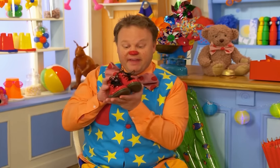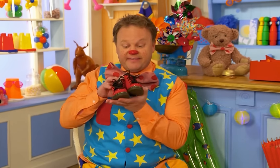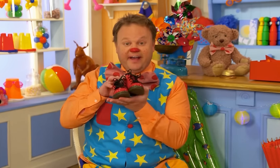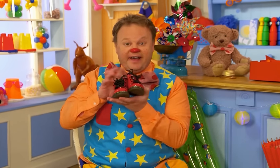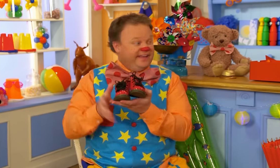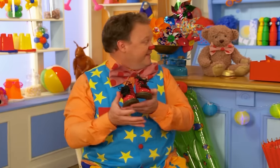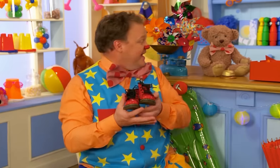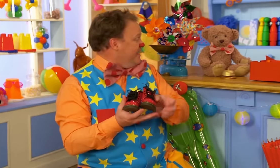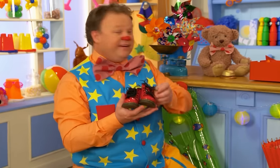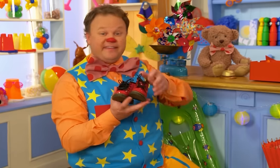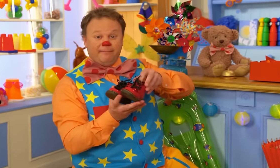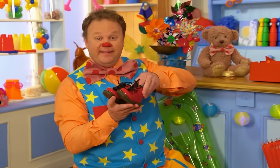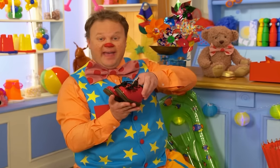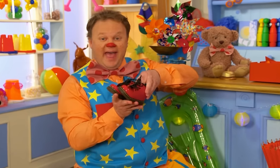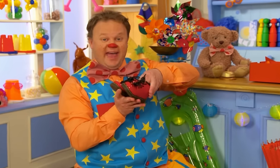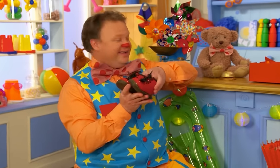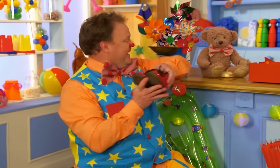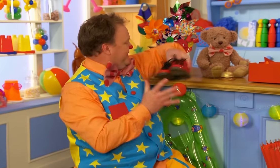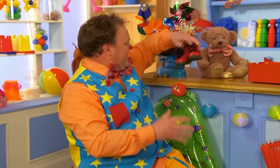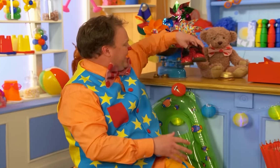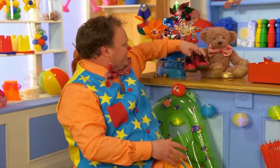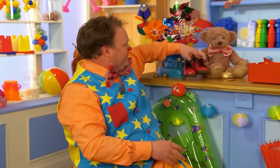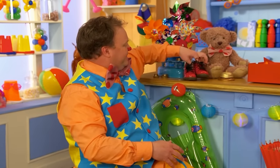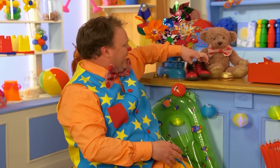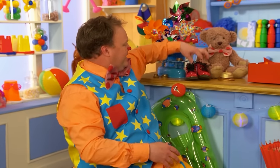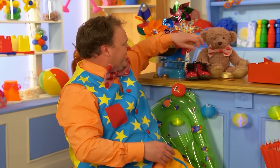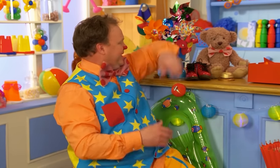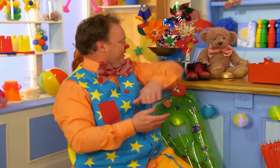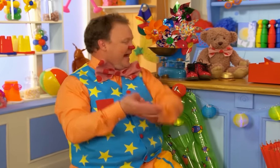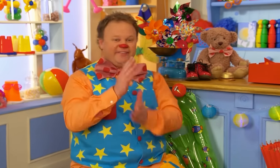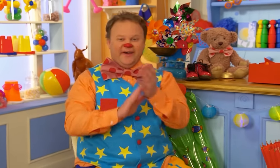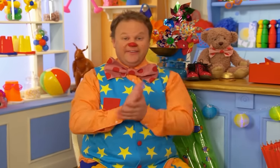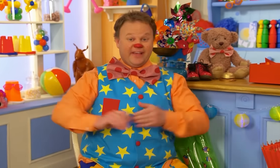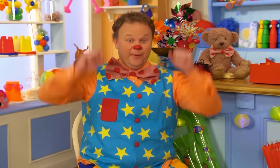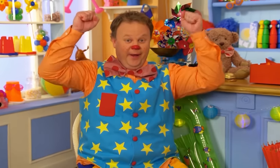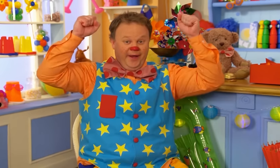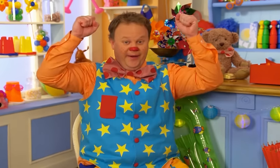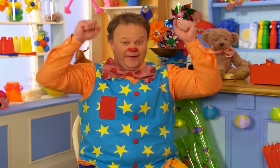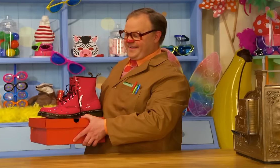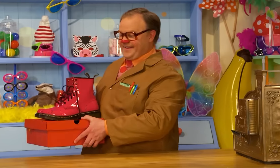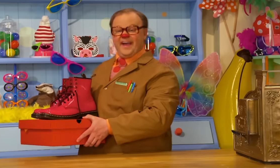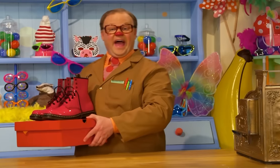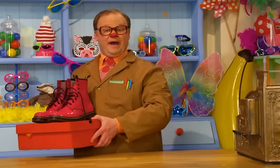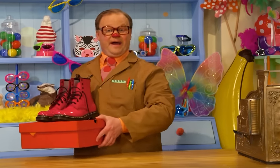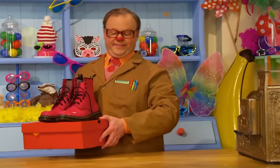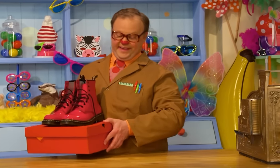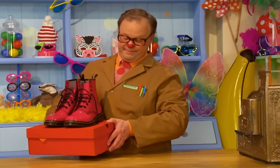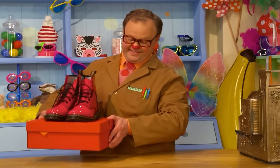perfect size for Tumble Ted. There you go, Tumble Ted. You can have those. Woohoo! How about these, Mr.